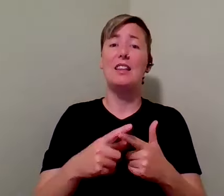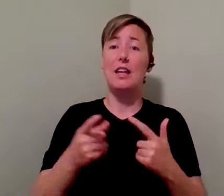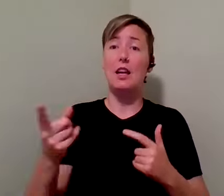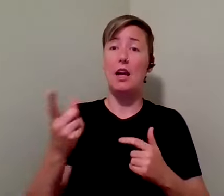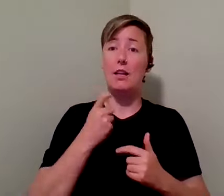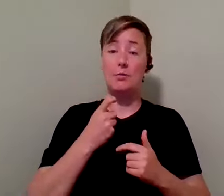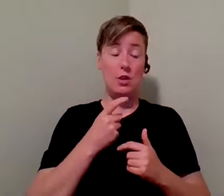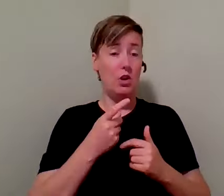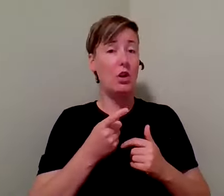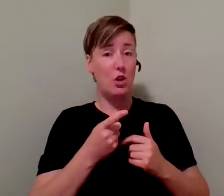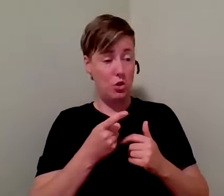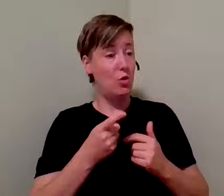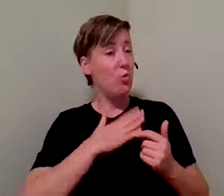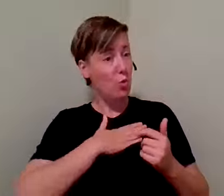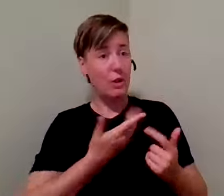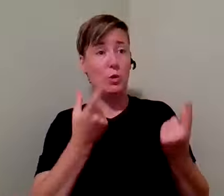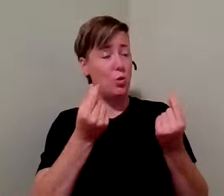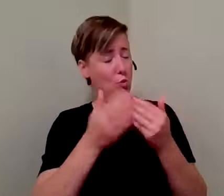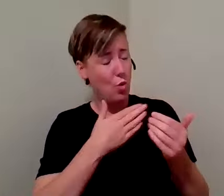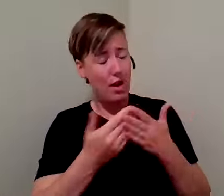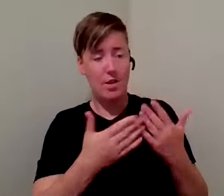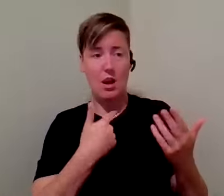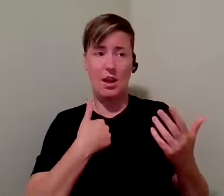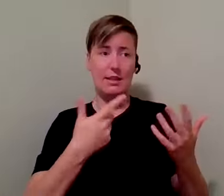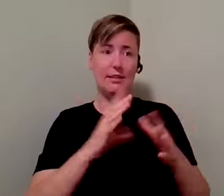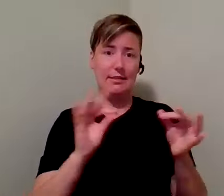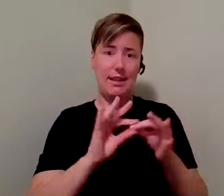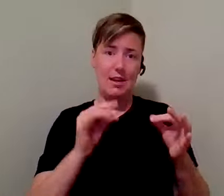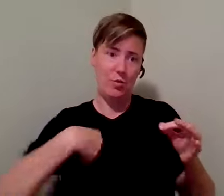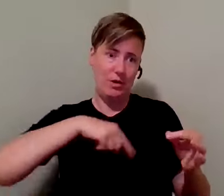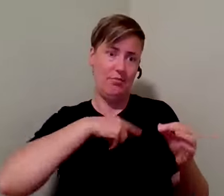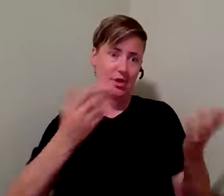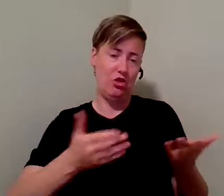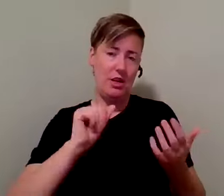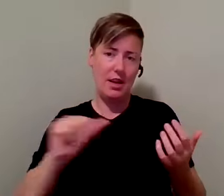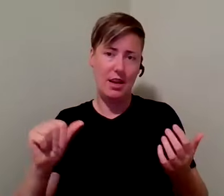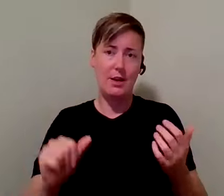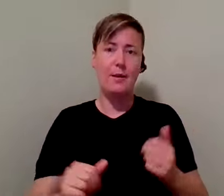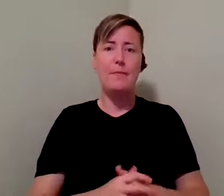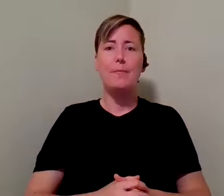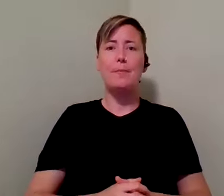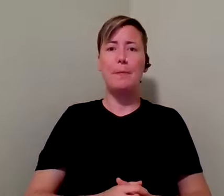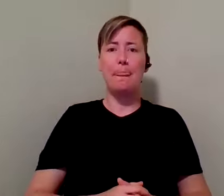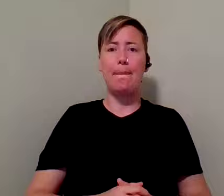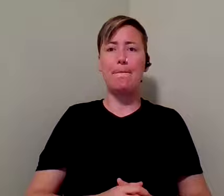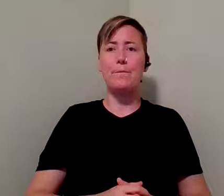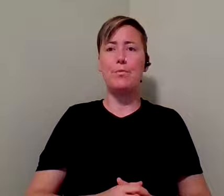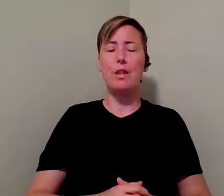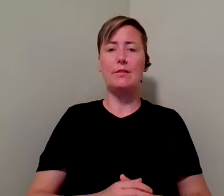"Good, you've done step 3. He said, "Let me break it down for you." He said, "You don't believe in God, but here's a group of drunks." He said, "Roy,